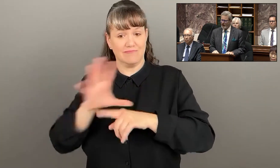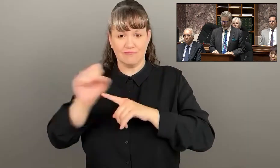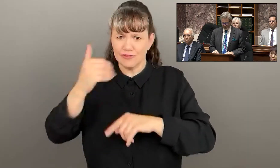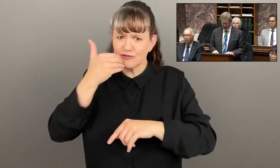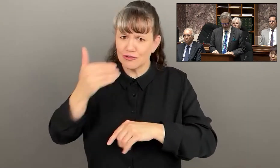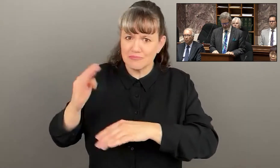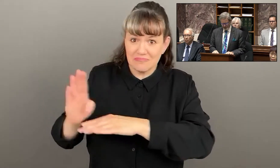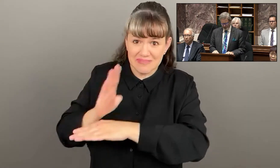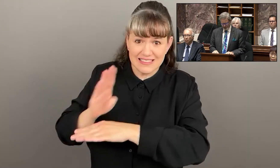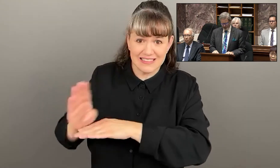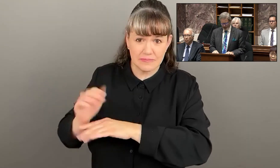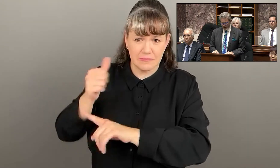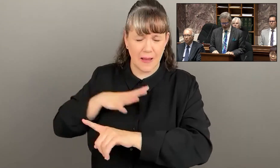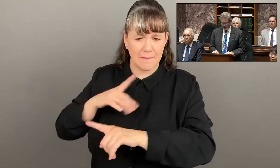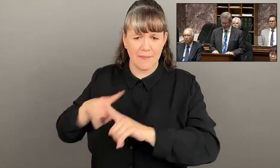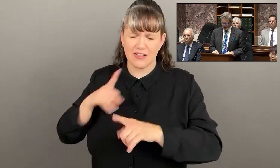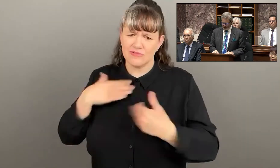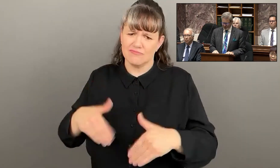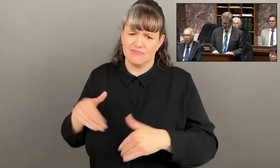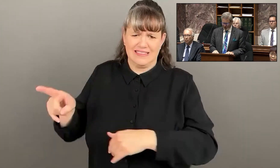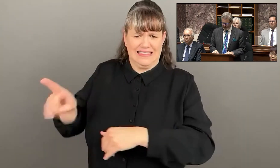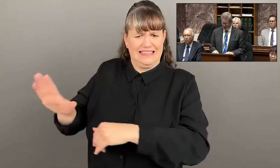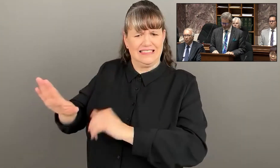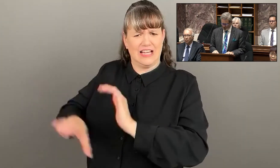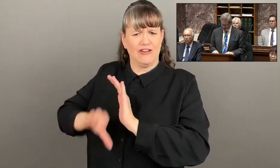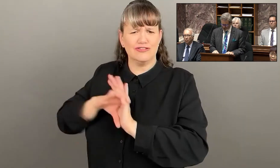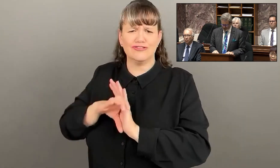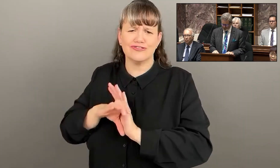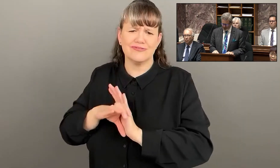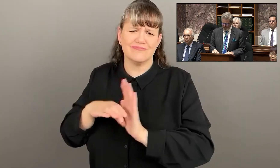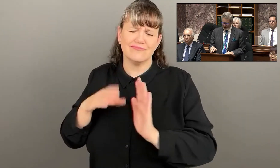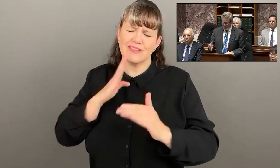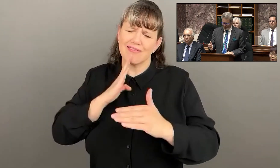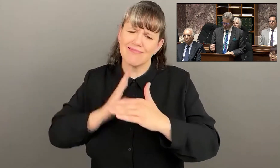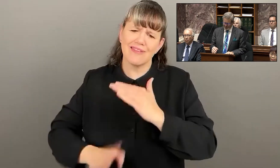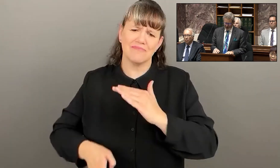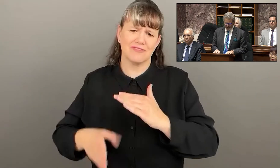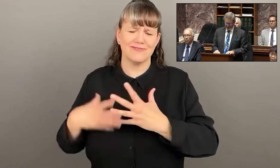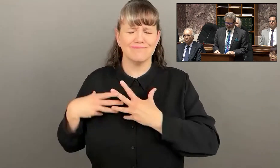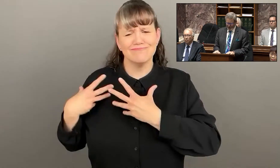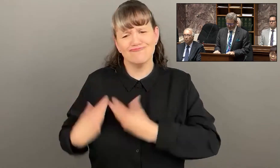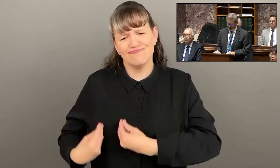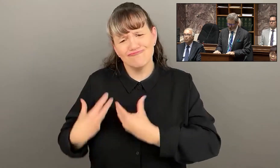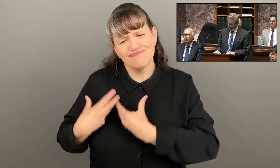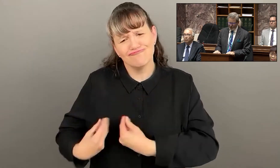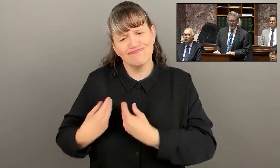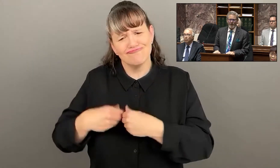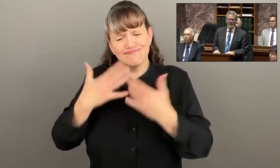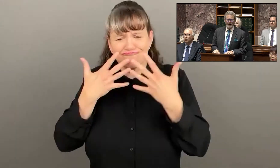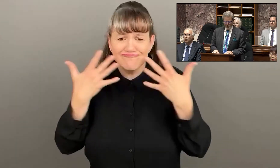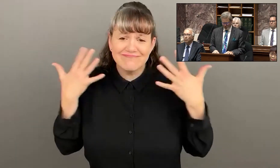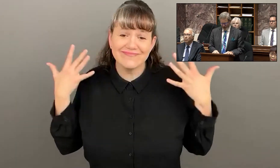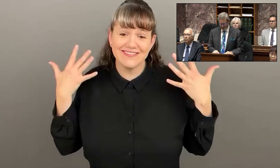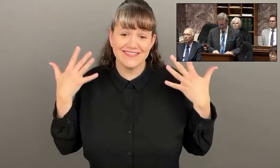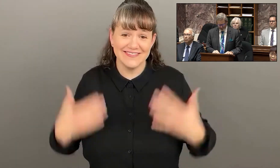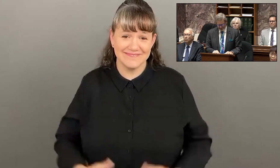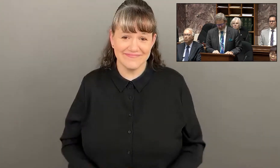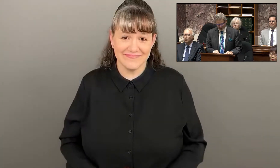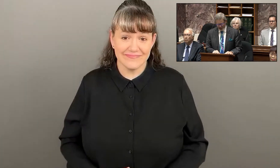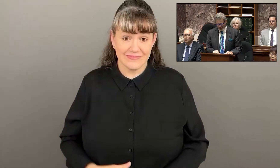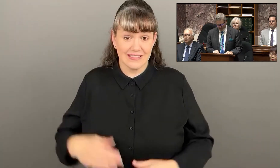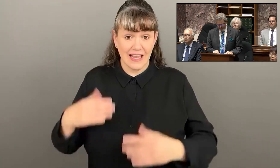gentle, and kind man. I had the privilege of knowing Larry personally, first meeting him when I was a student working as a